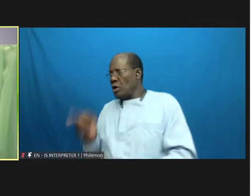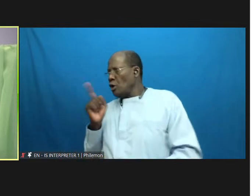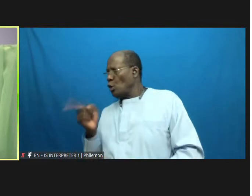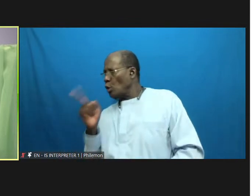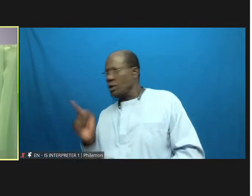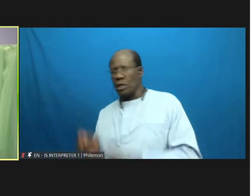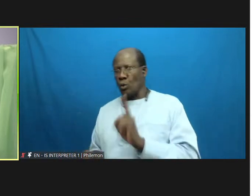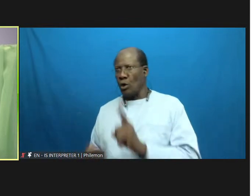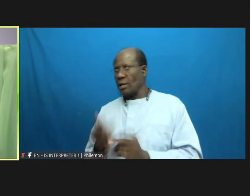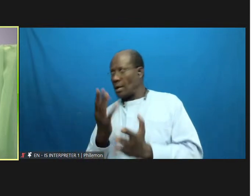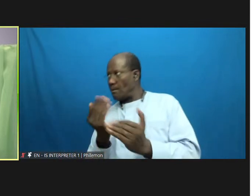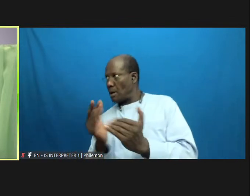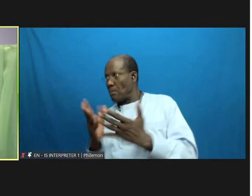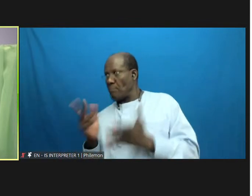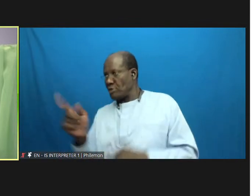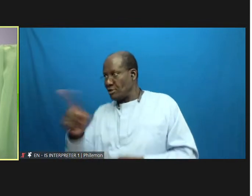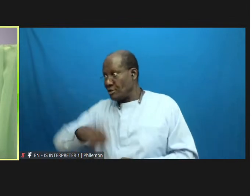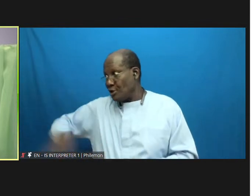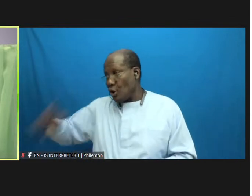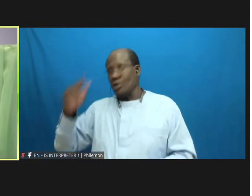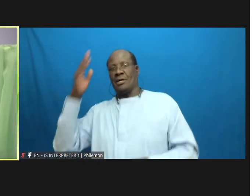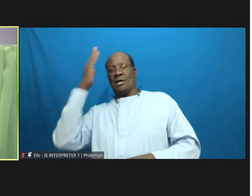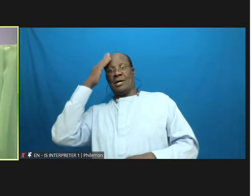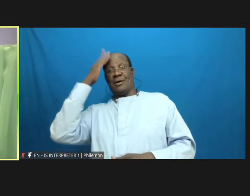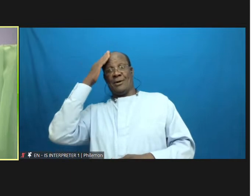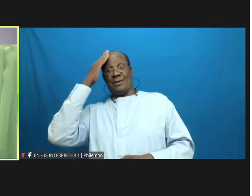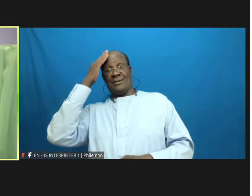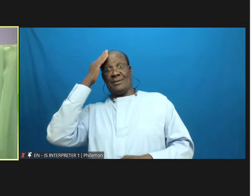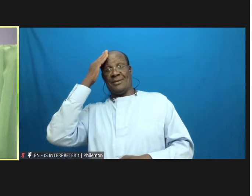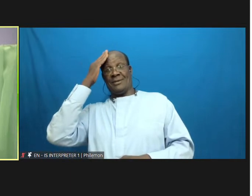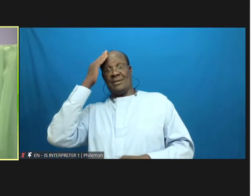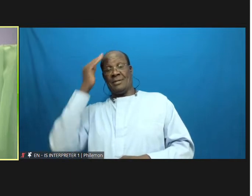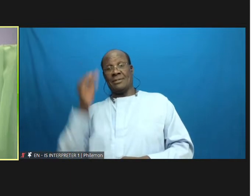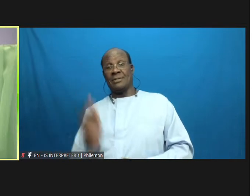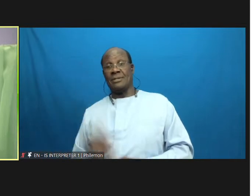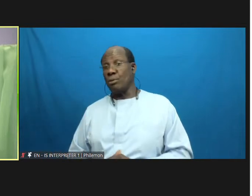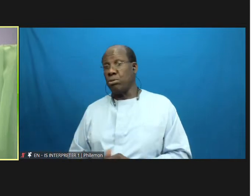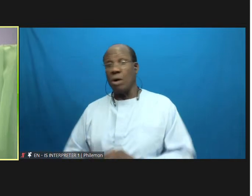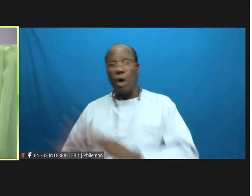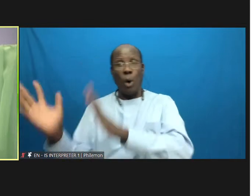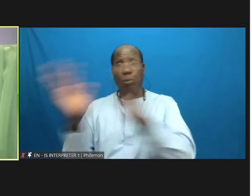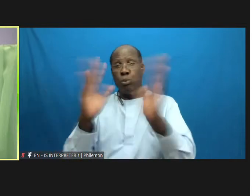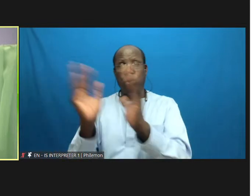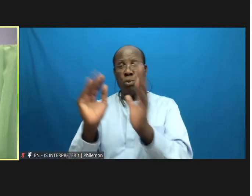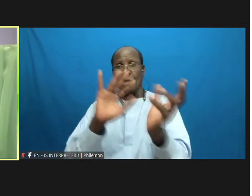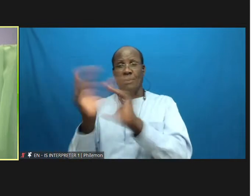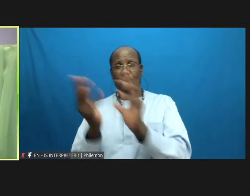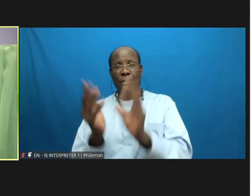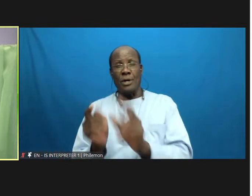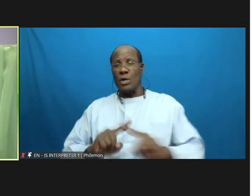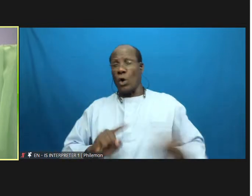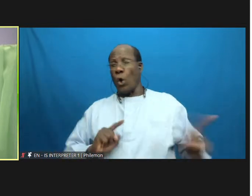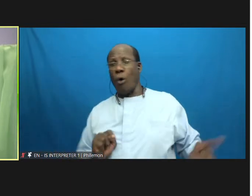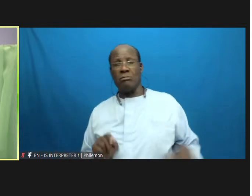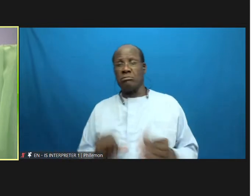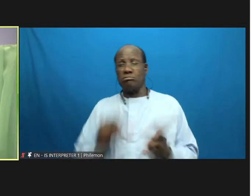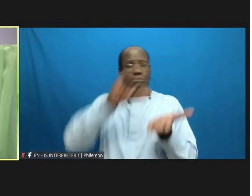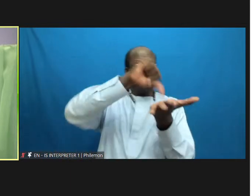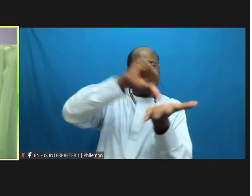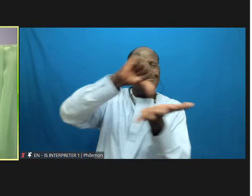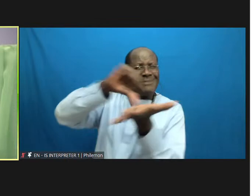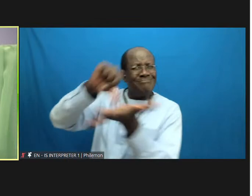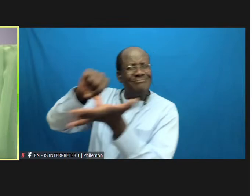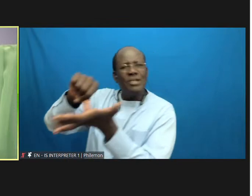here, to stay away from the climate vulnerable areas. This has to do with unplanned urbanization